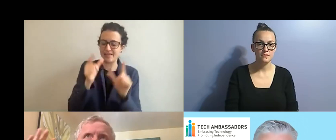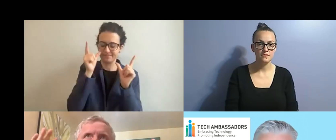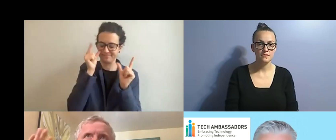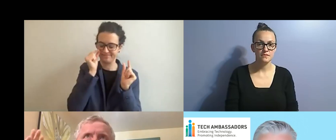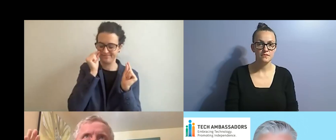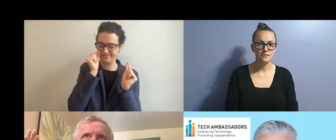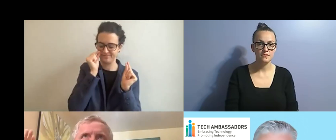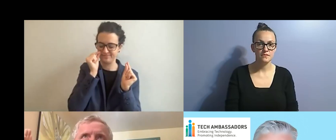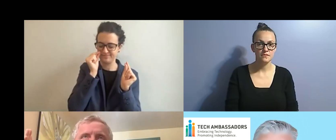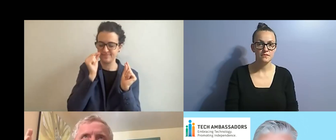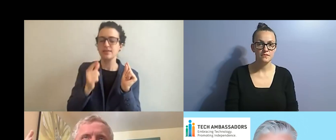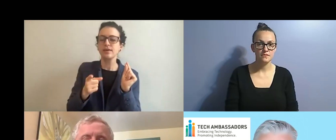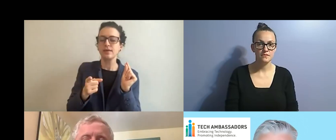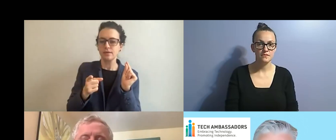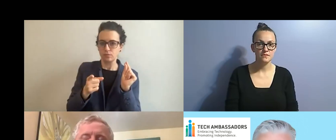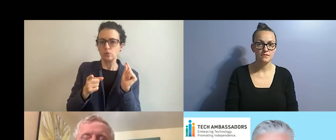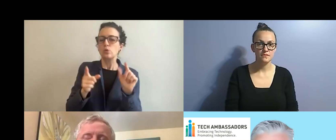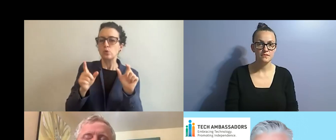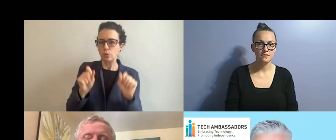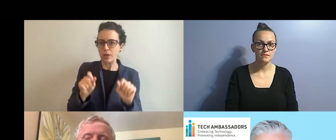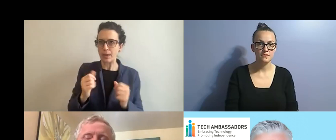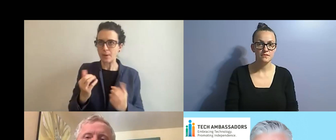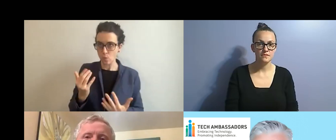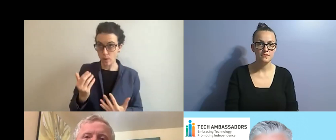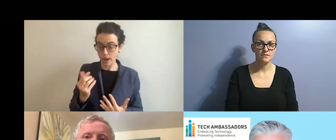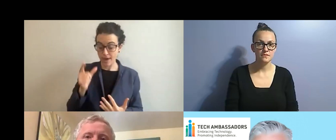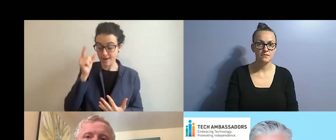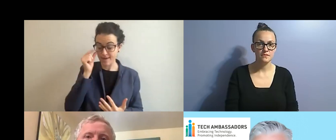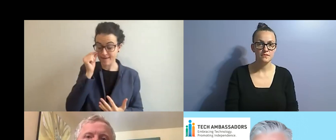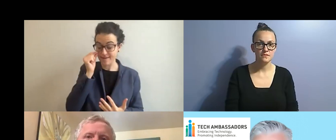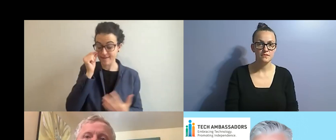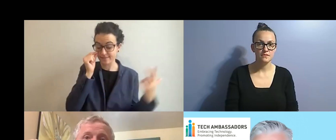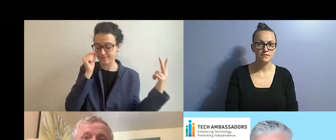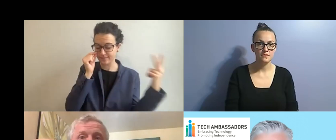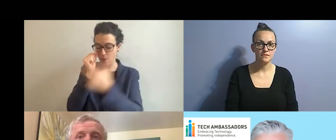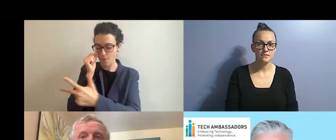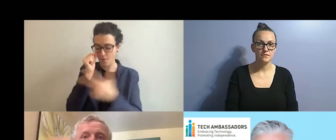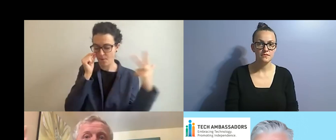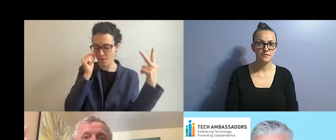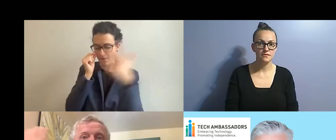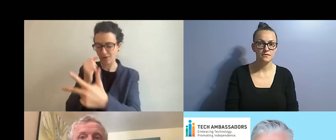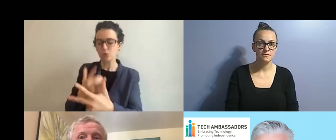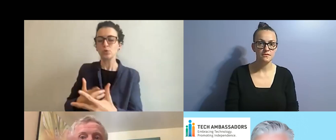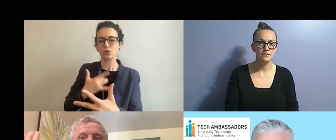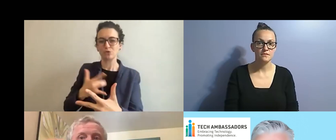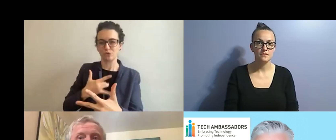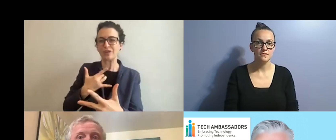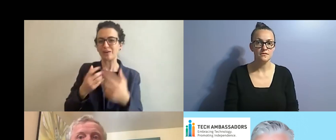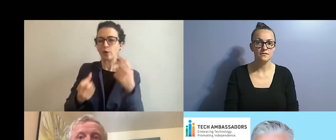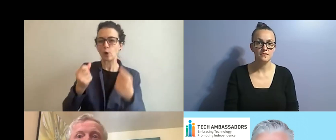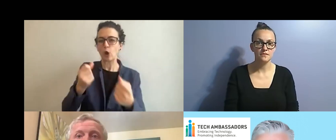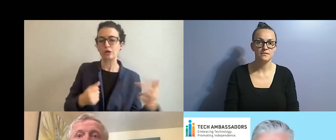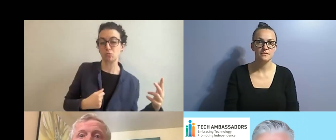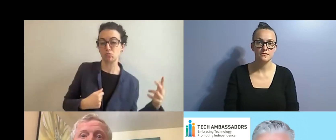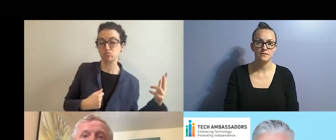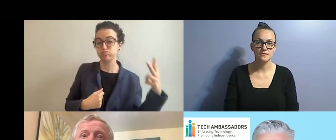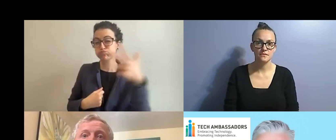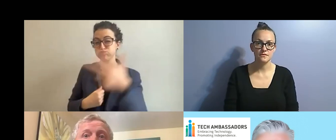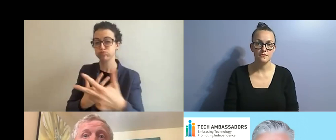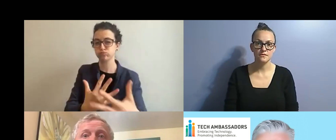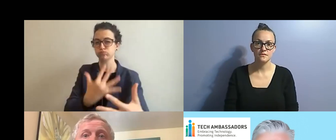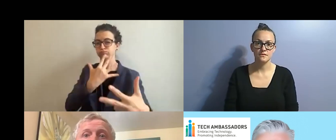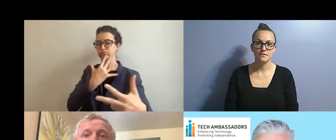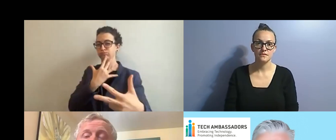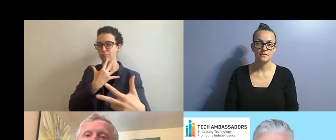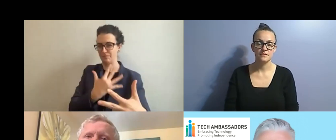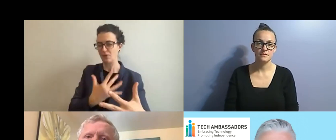on the traffic going down one way, you could feel that wind off of the cars, either